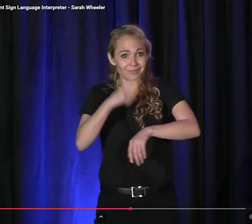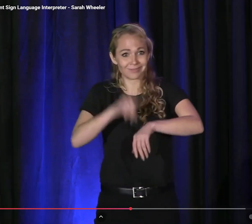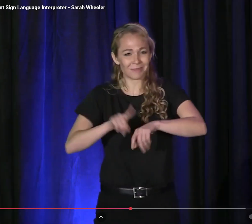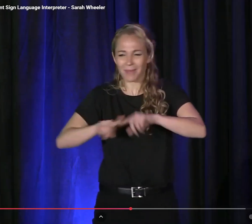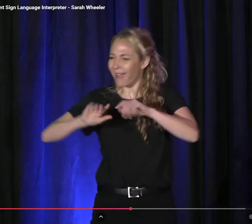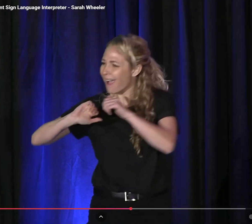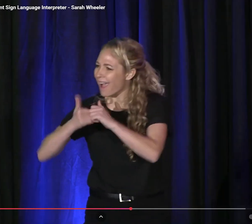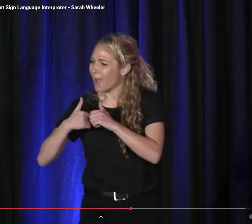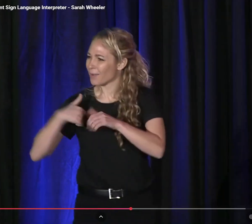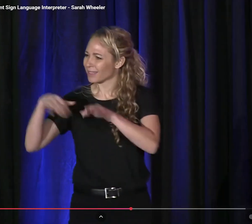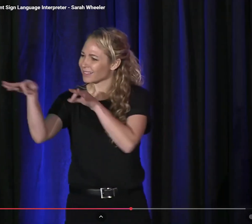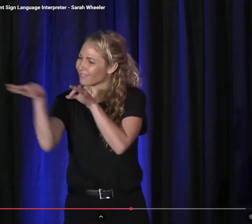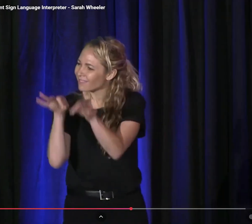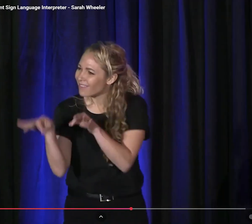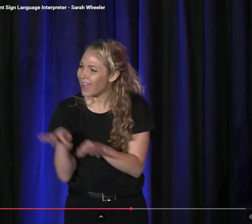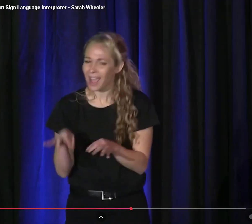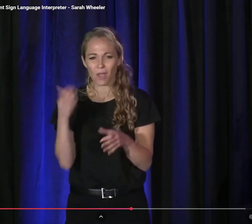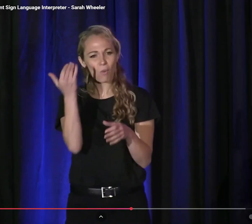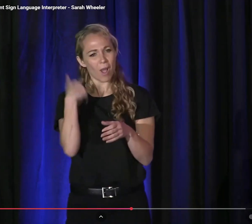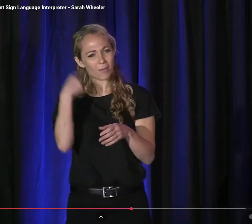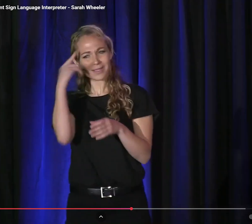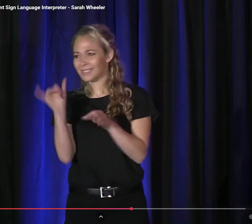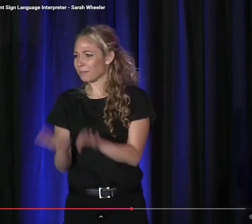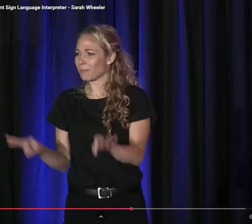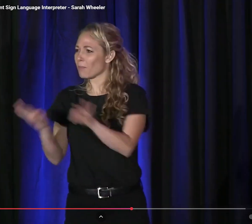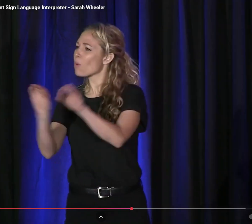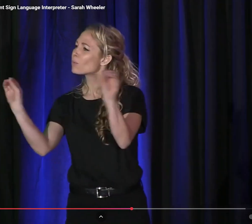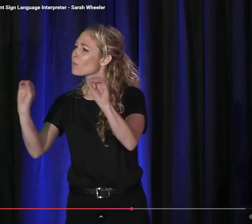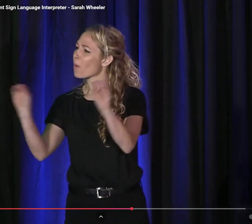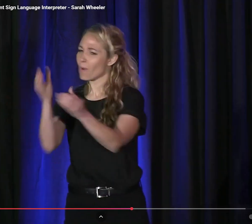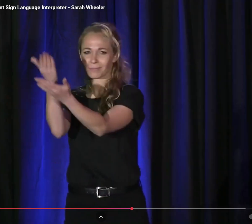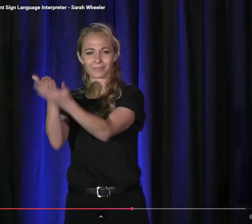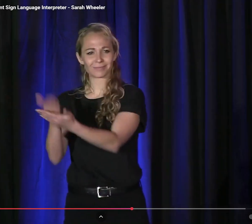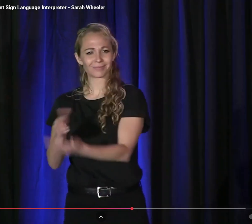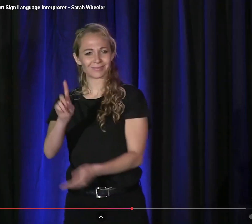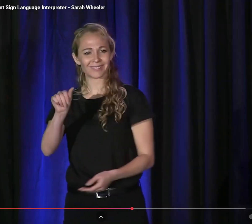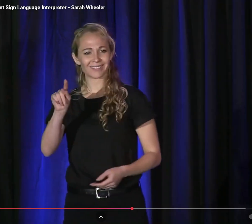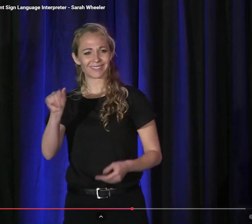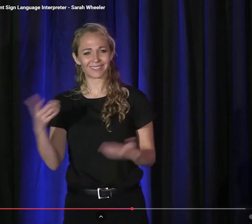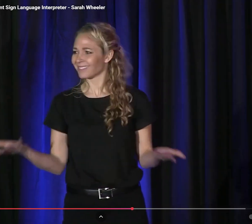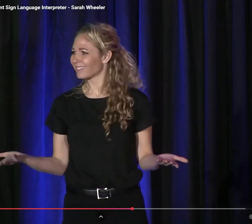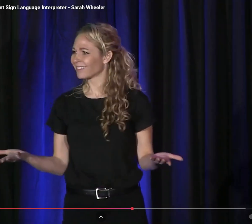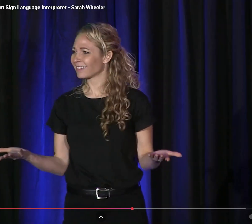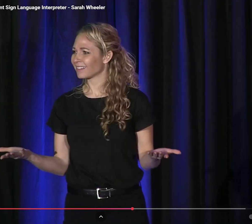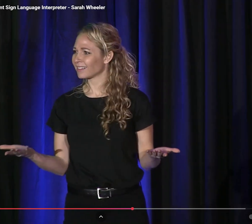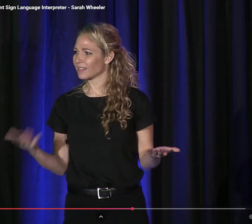And so now we can explain what we've known for a long time to be true. We didn't have any proof, we didn't have any